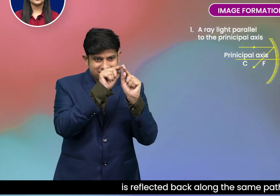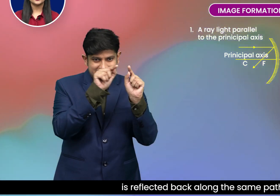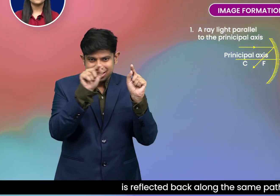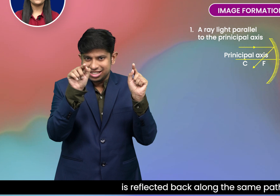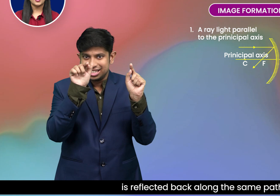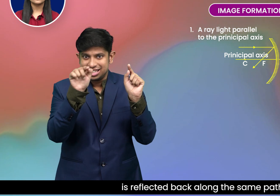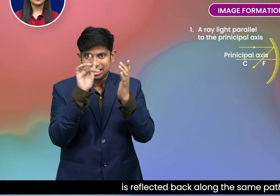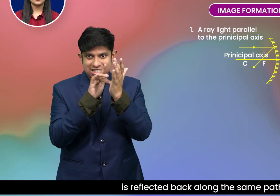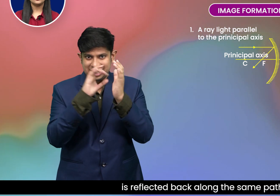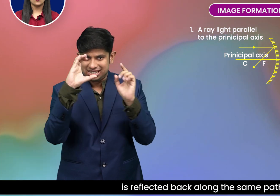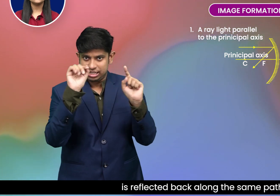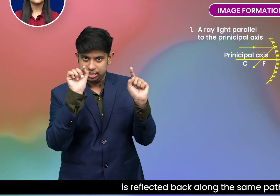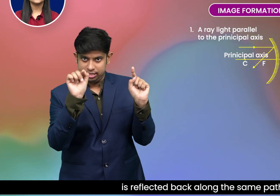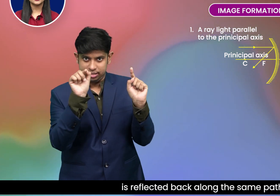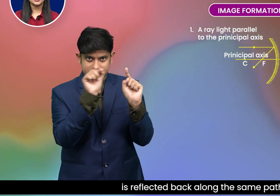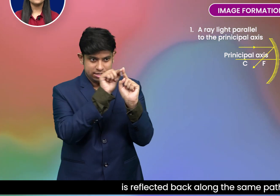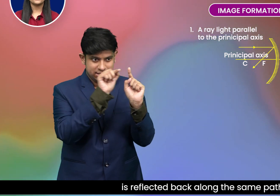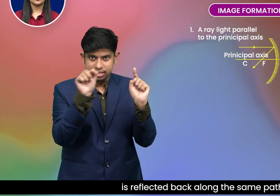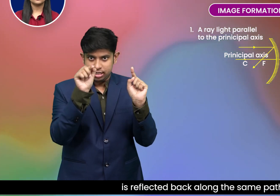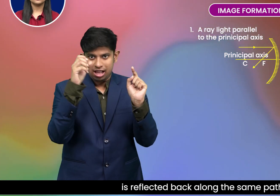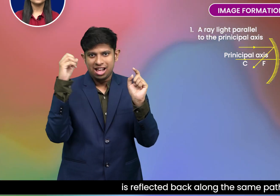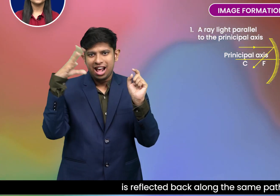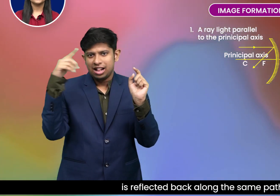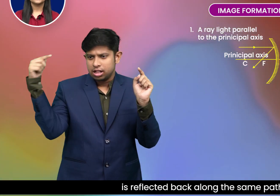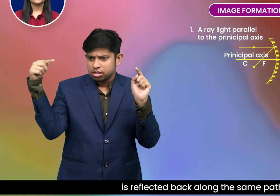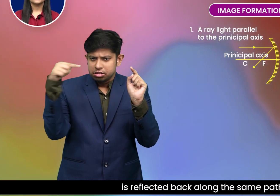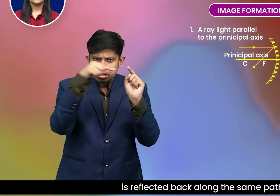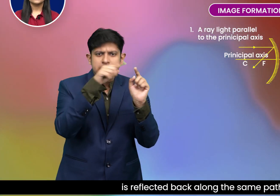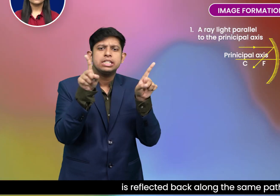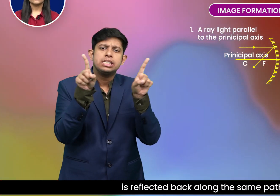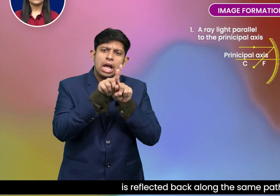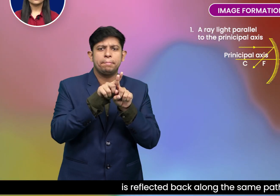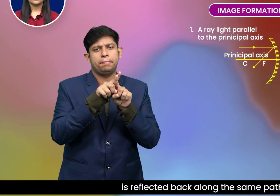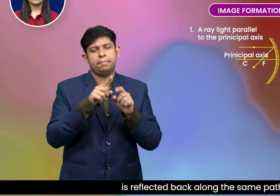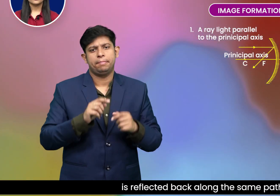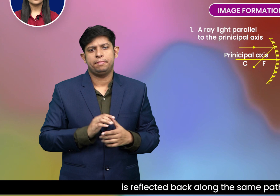is reflected back along the same path.